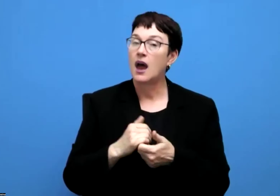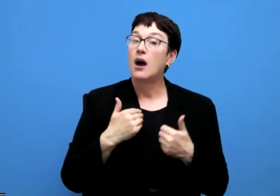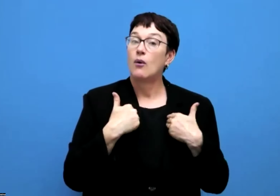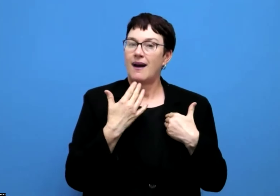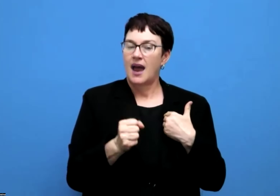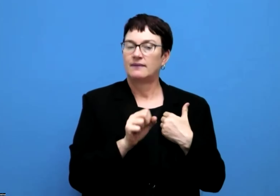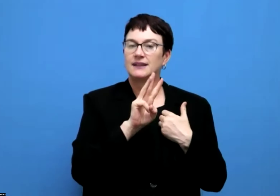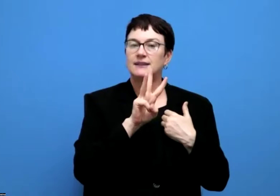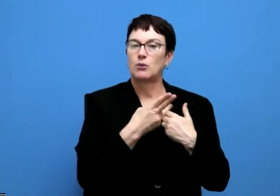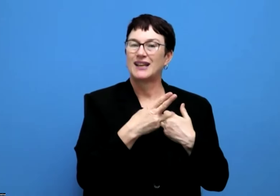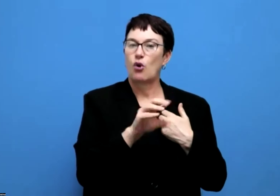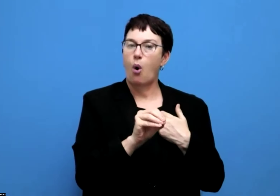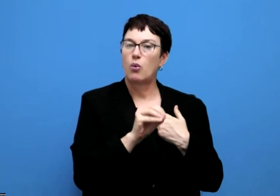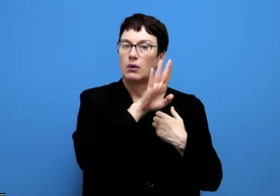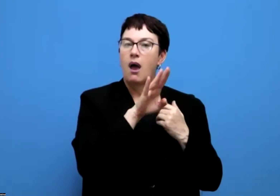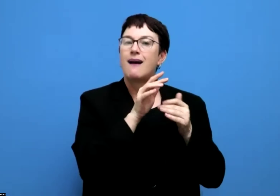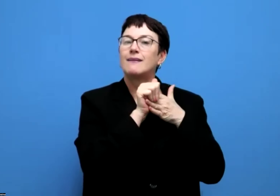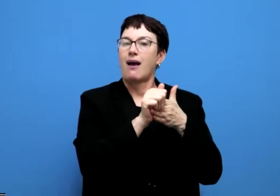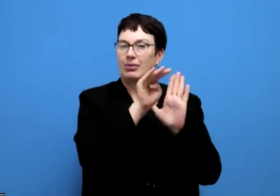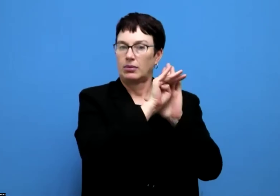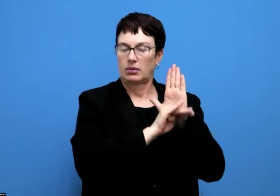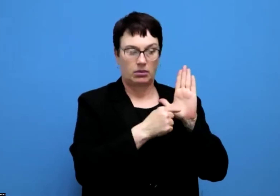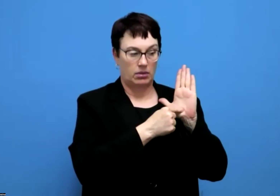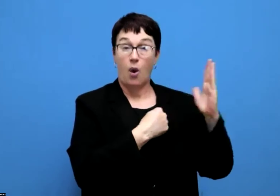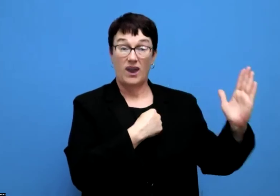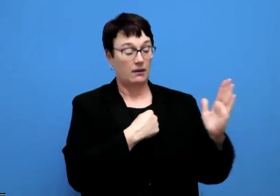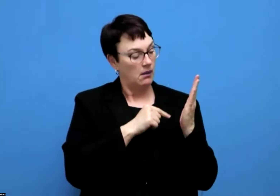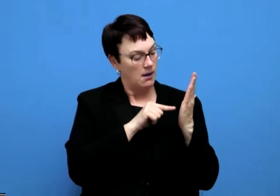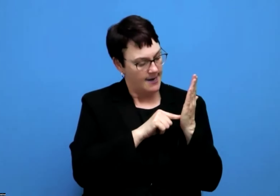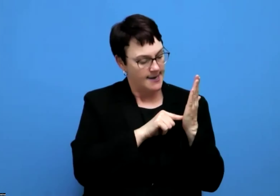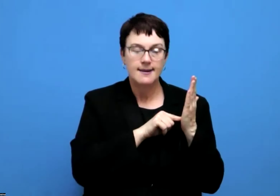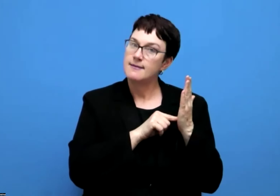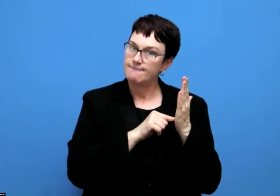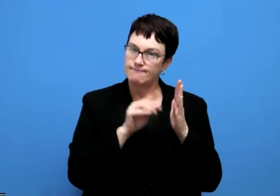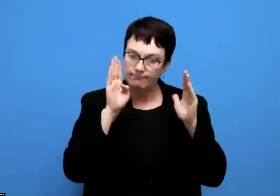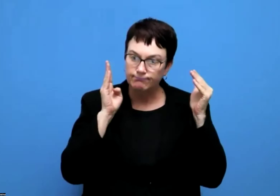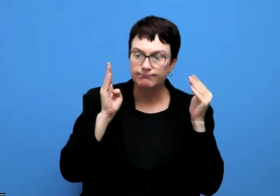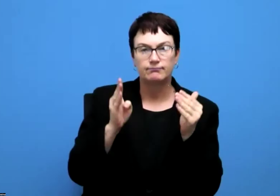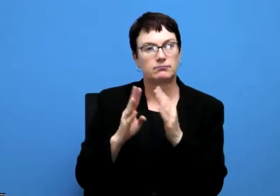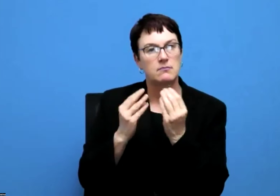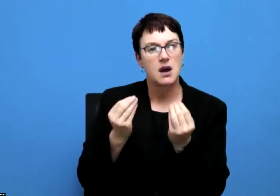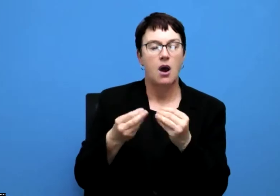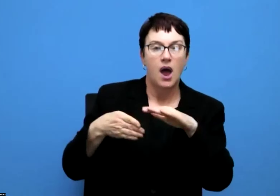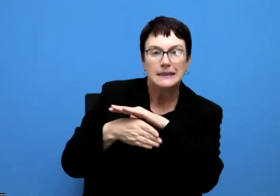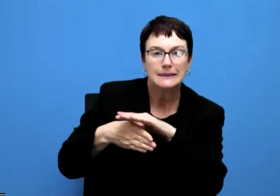health equity to advising on service delivery models, ensuring physical accessibility,